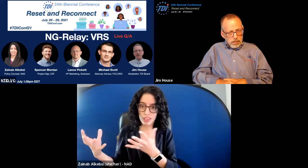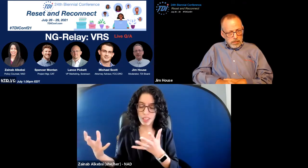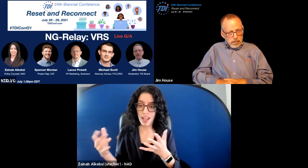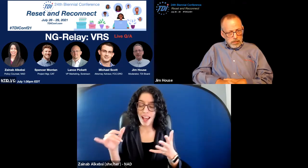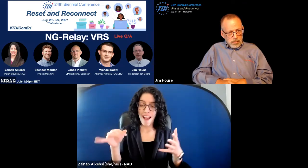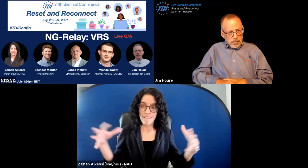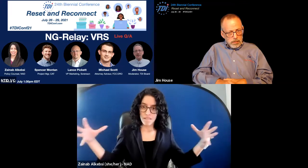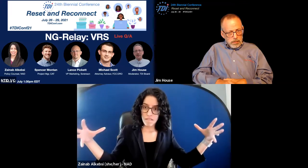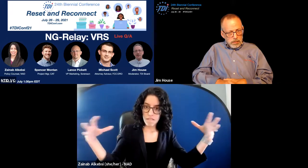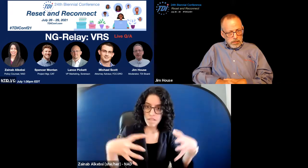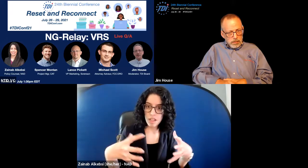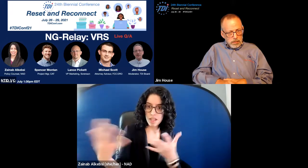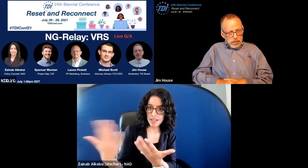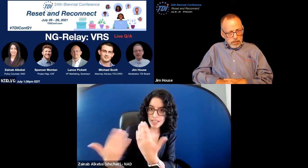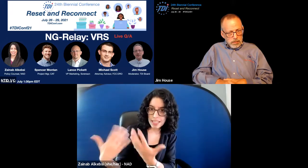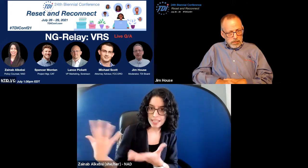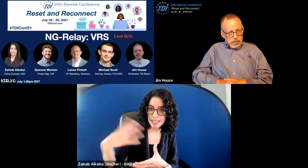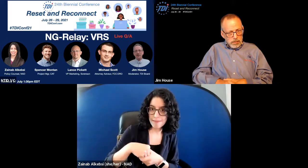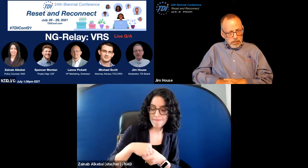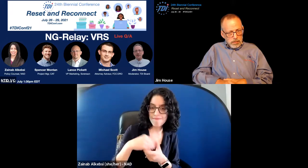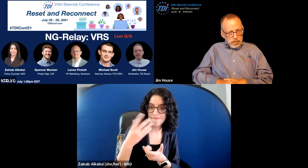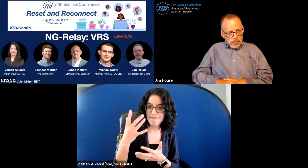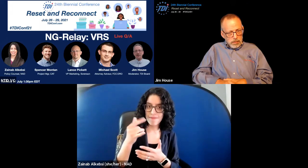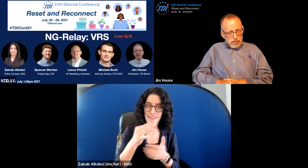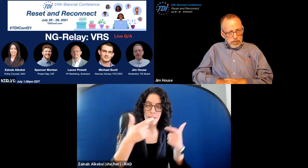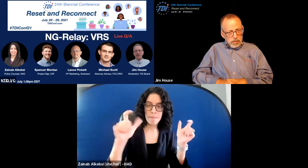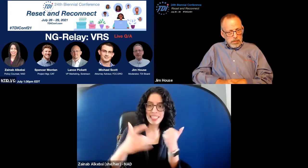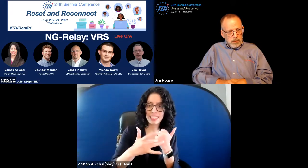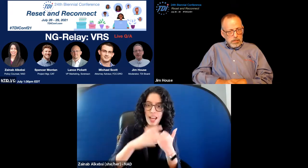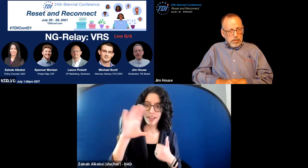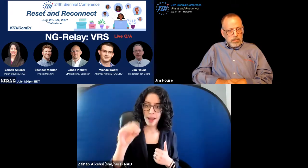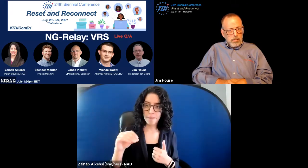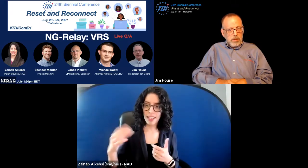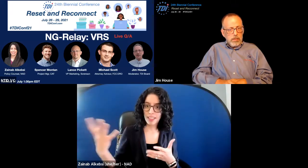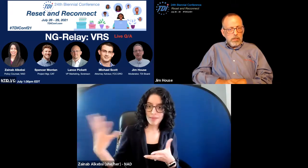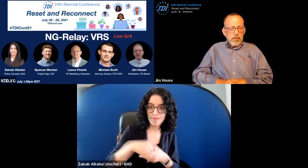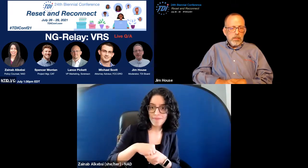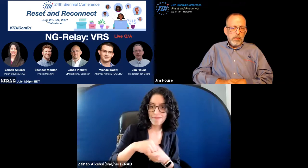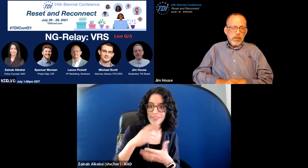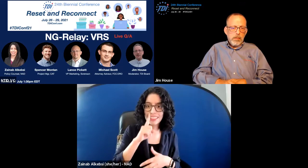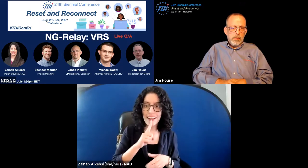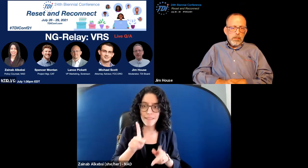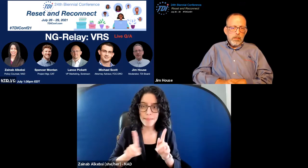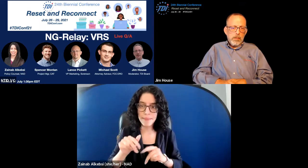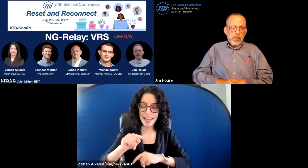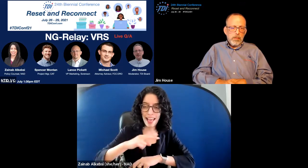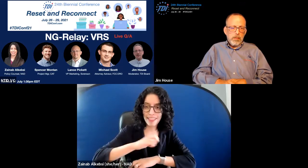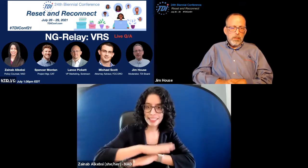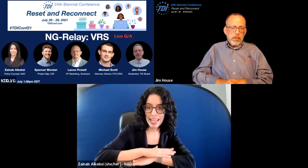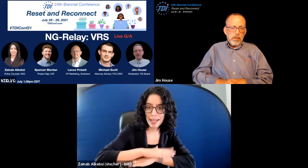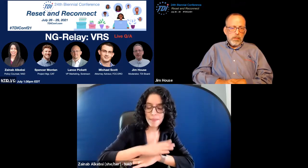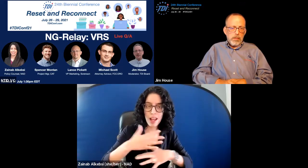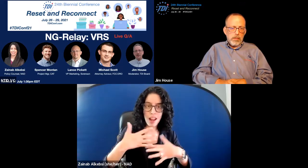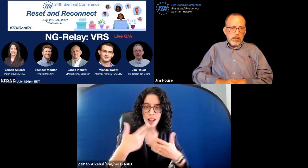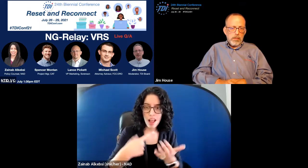different silos. If we could bring everybody together into one, you know, if big tech companies took the, and